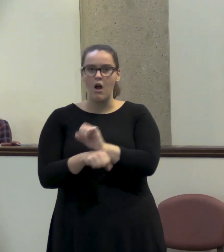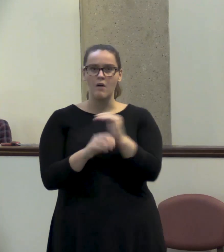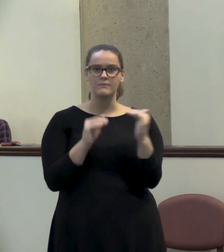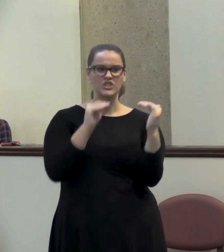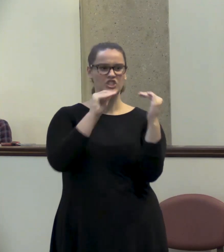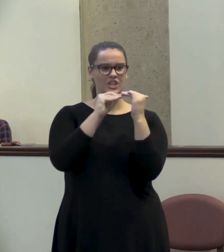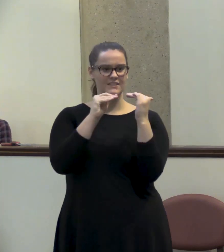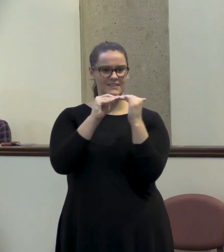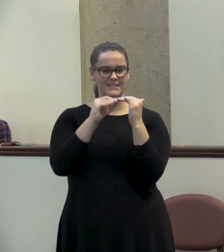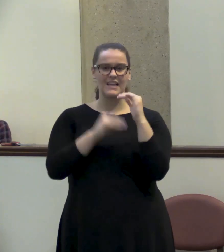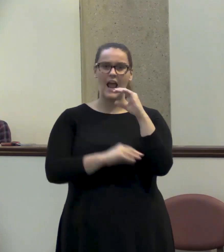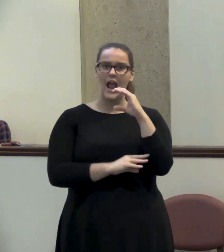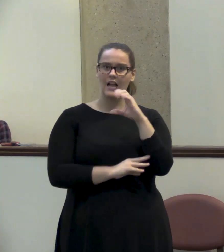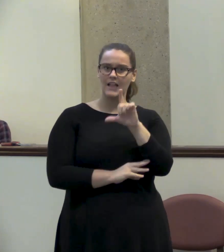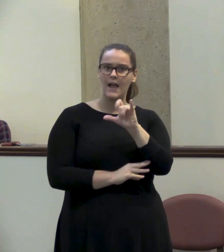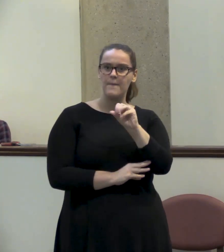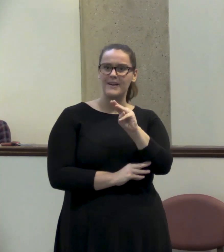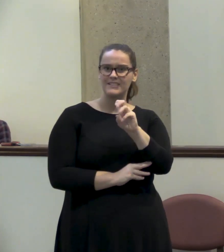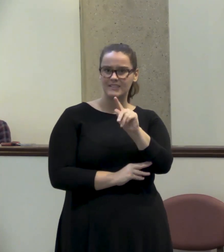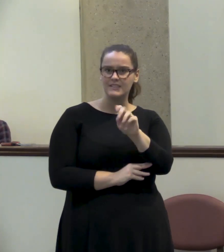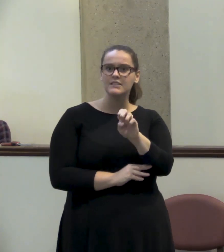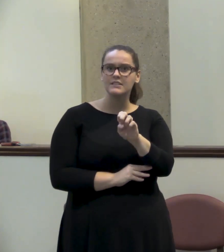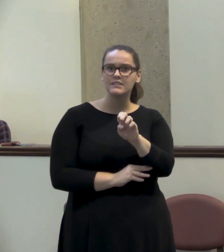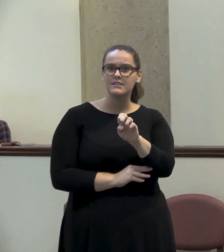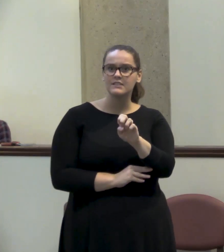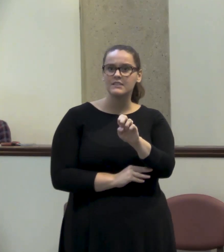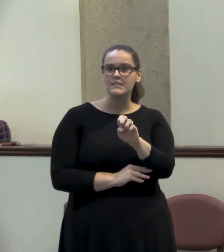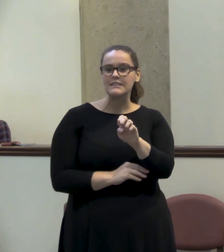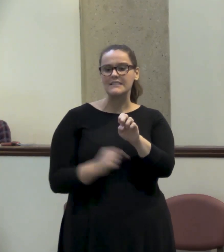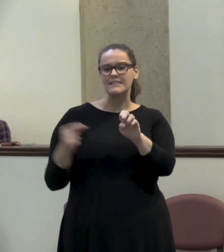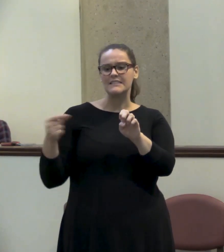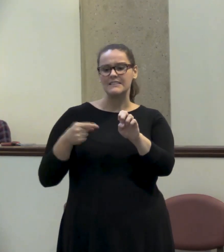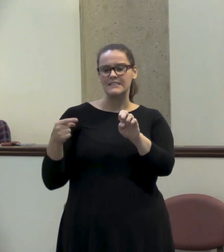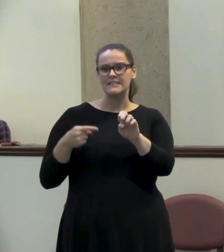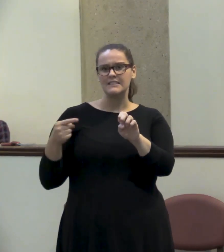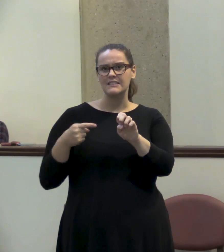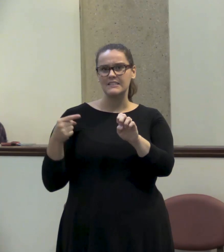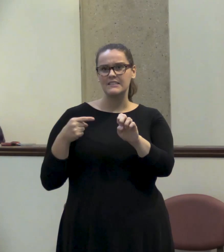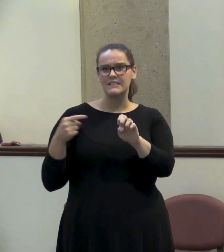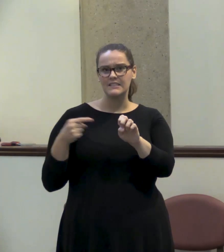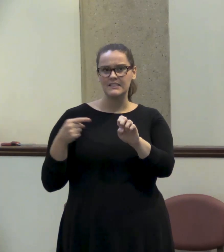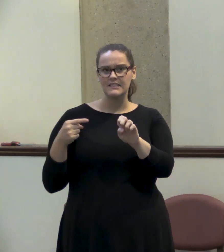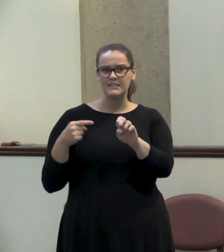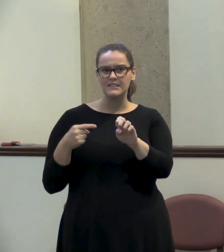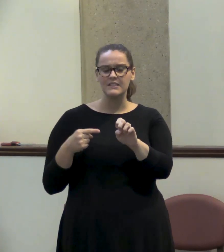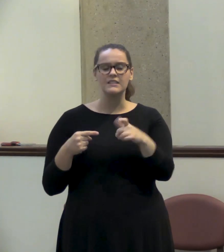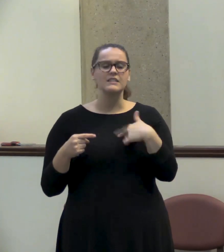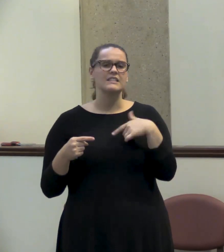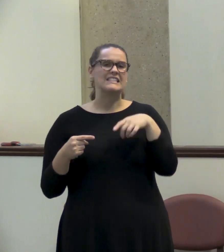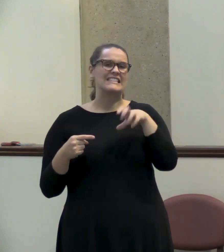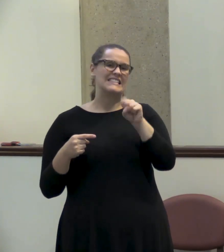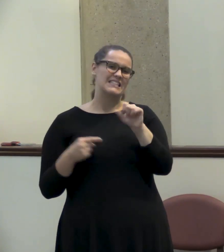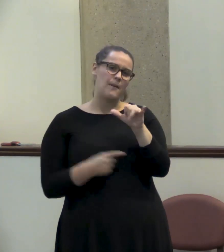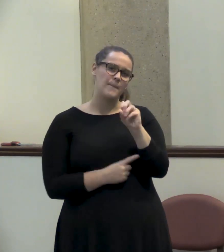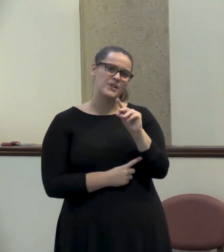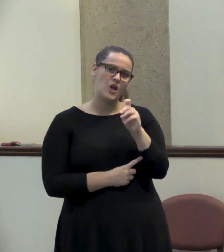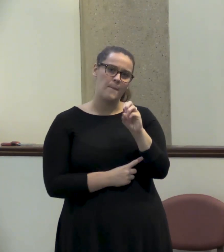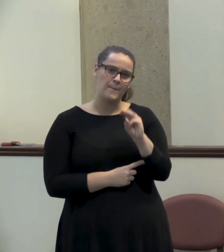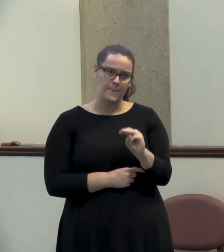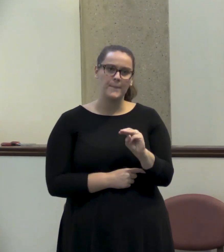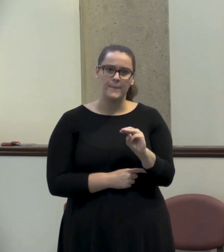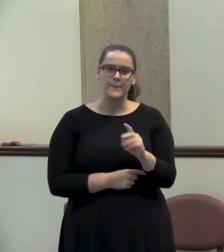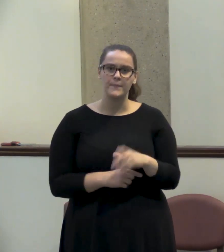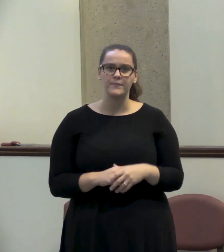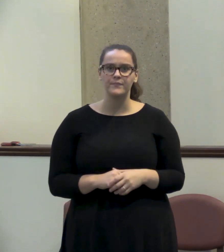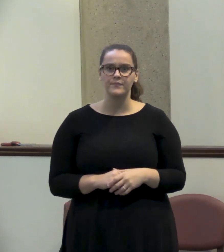about climate. But like I said in the beginning, climate change really is just a symptom. Right? Nobody set out to change the climate. It was a symptom of what we were